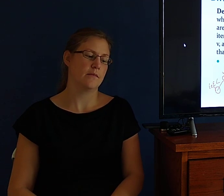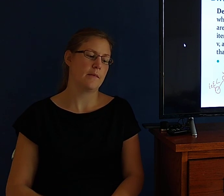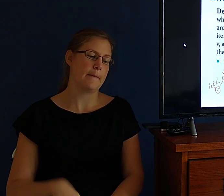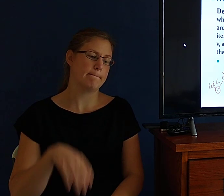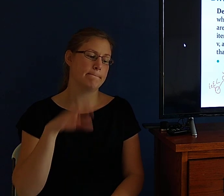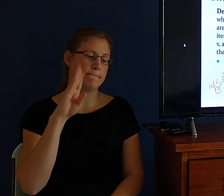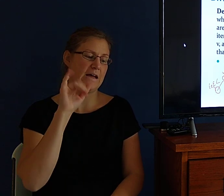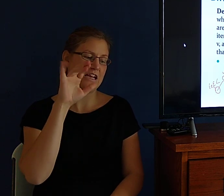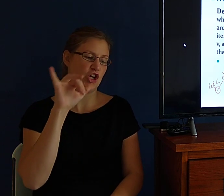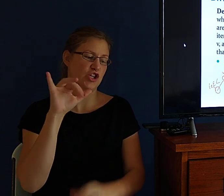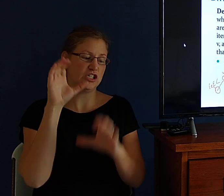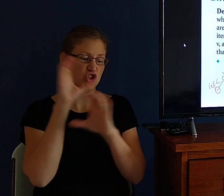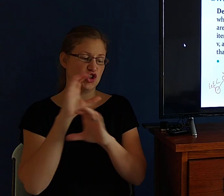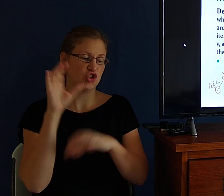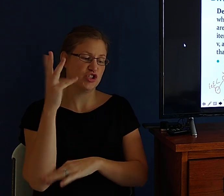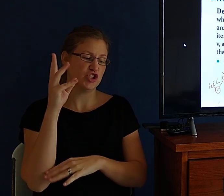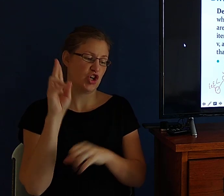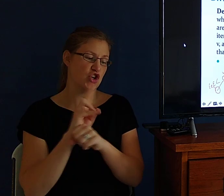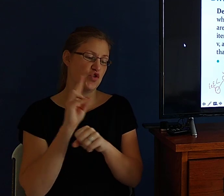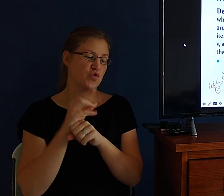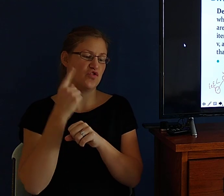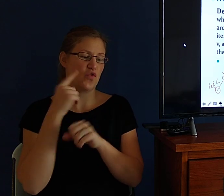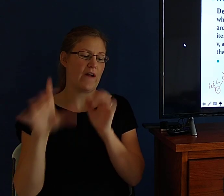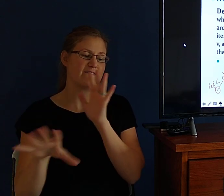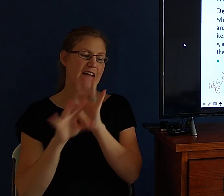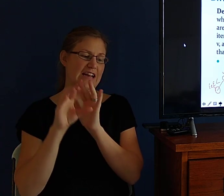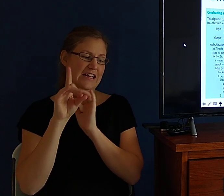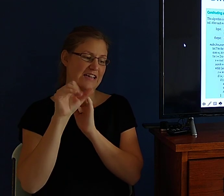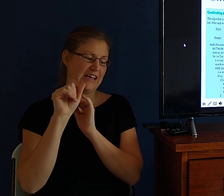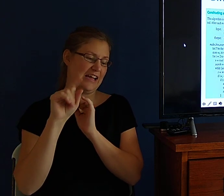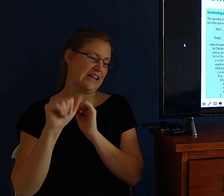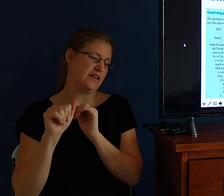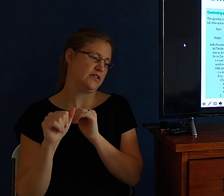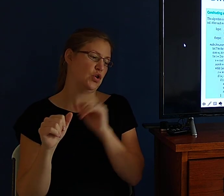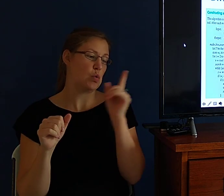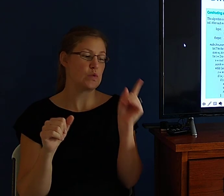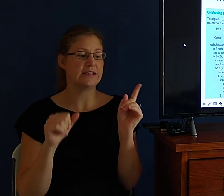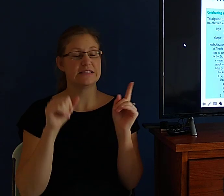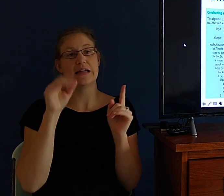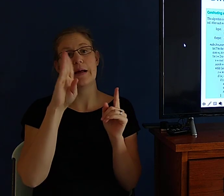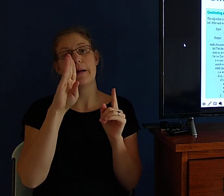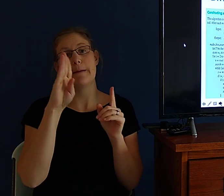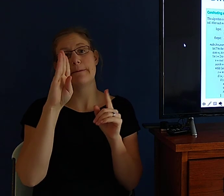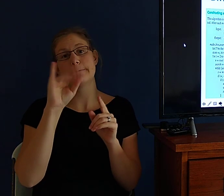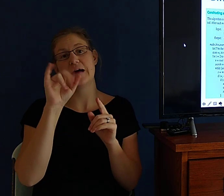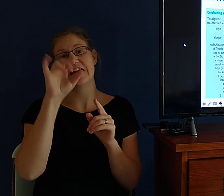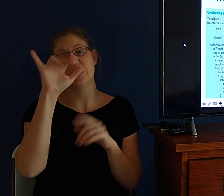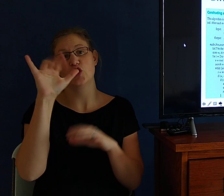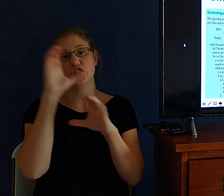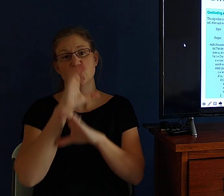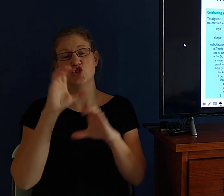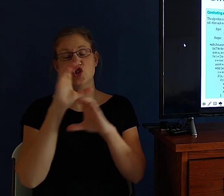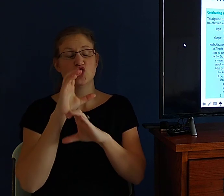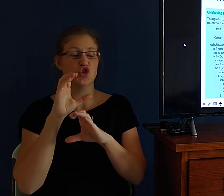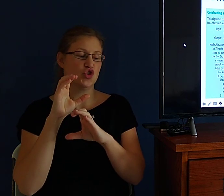locating data. So let's find an example, or this is the binary search tree algorithm